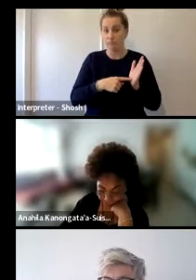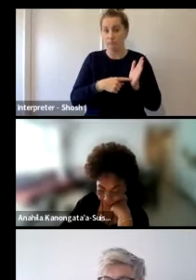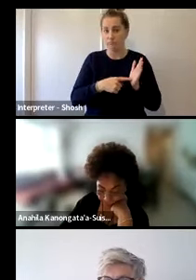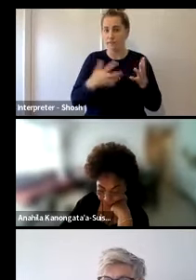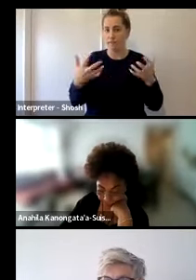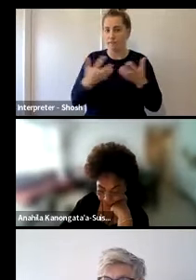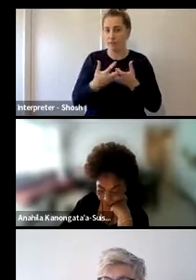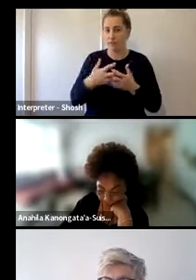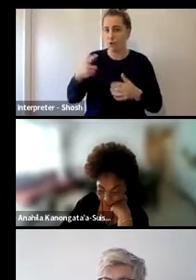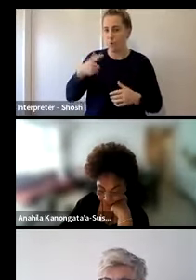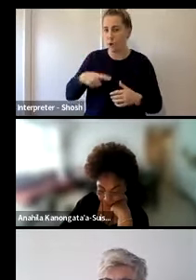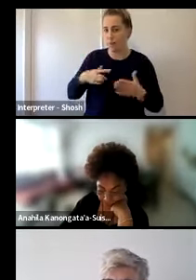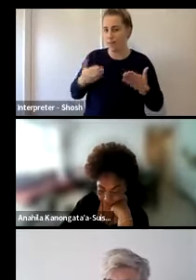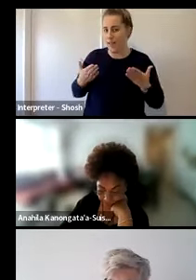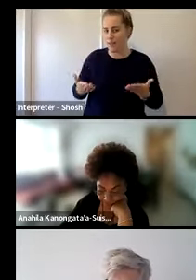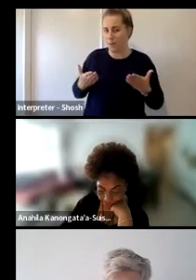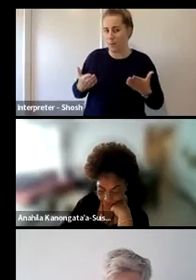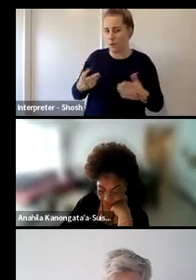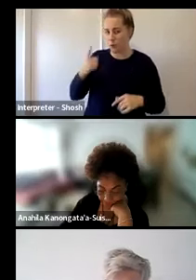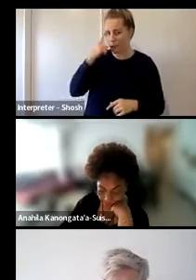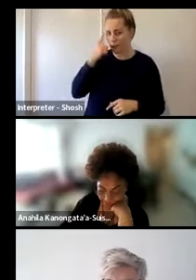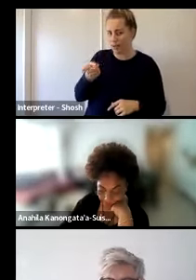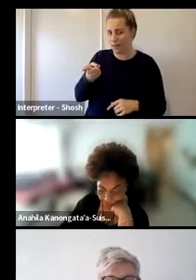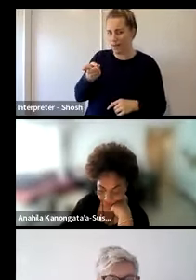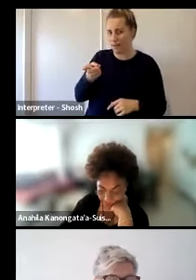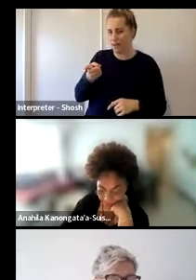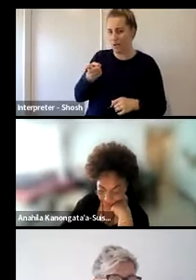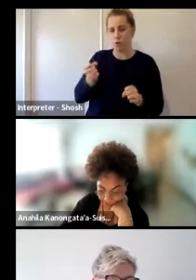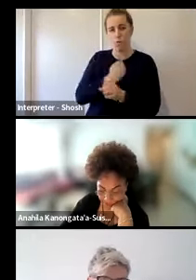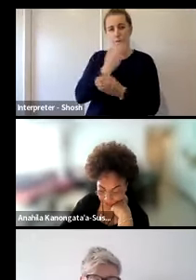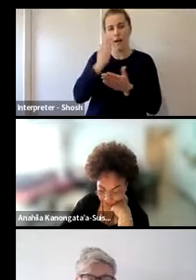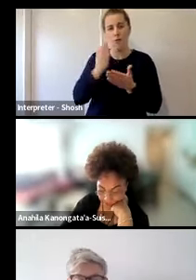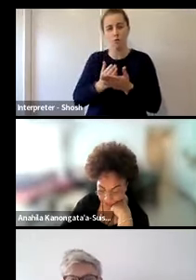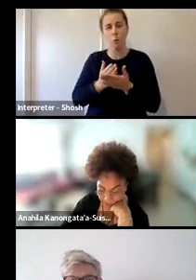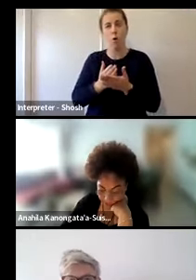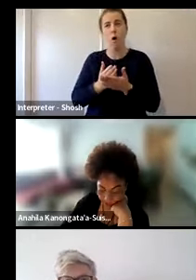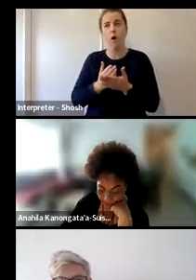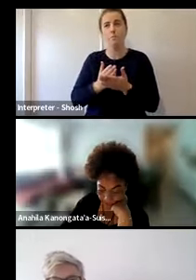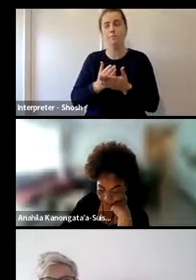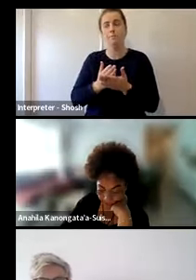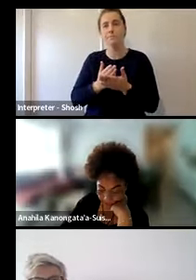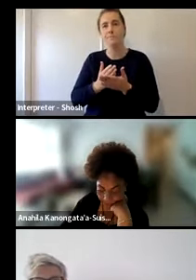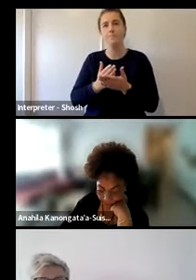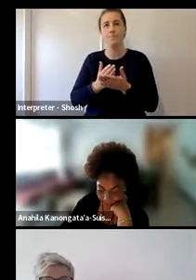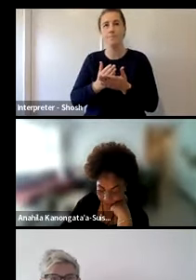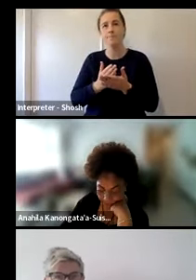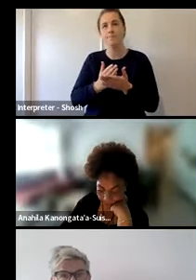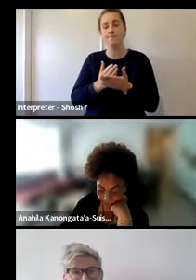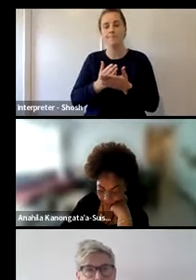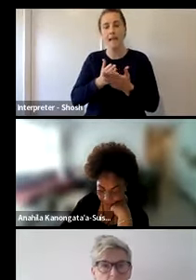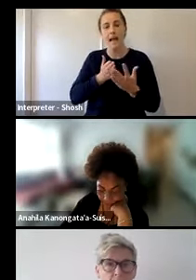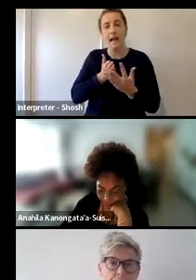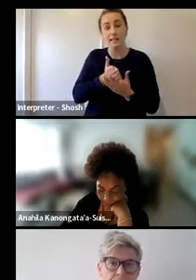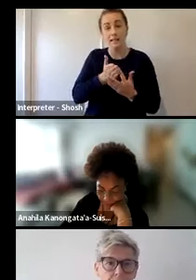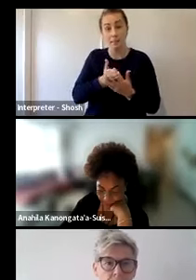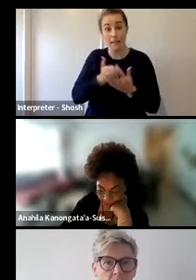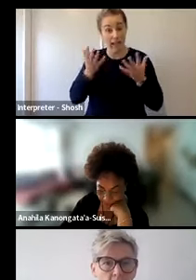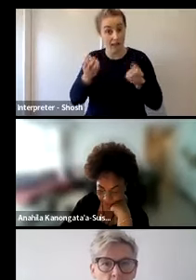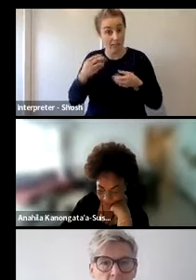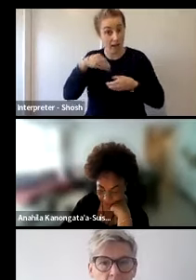purpose currently for to ensure that accessibility